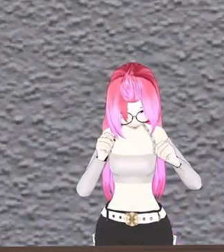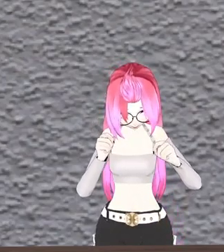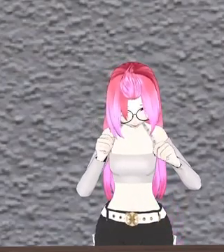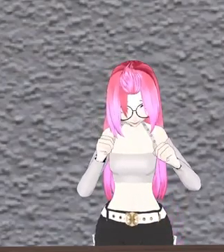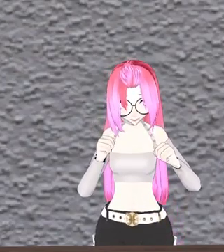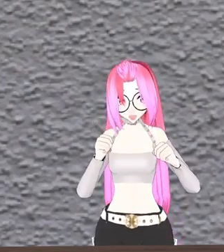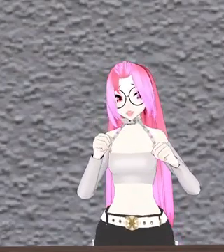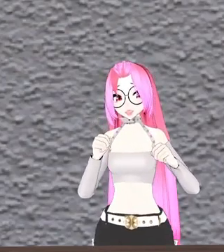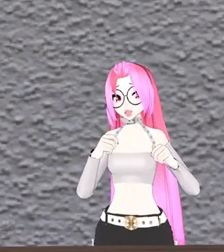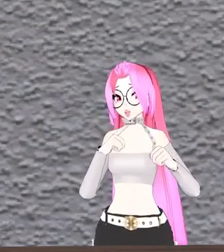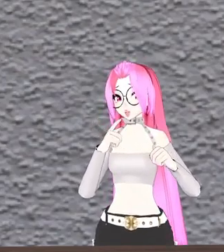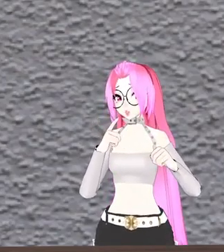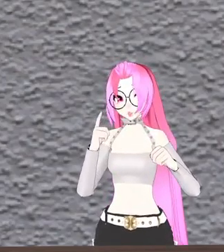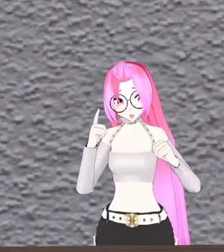usual.